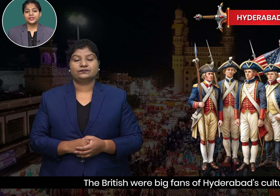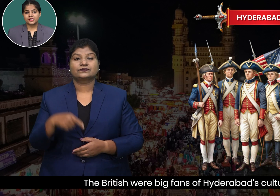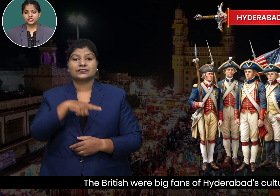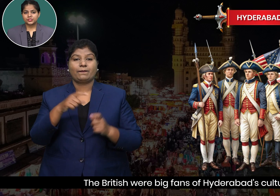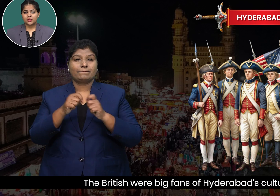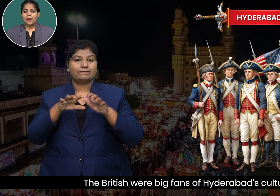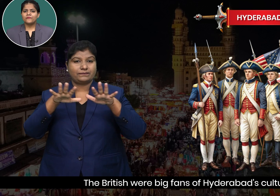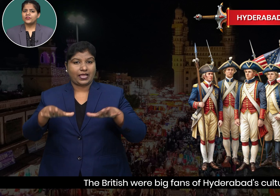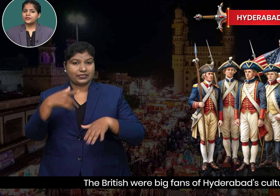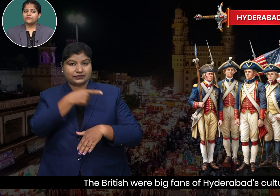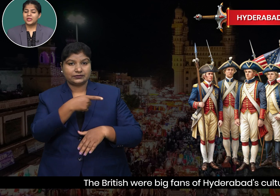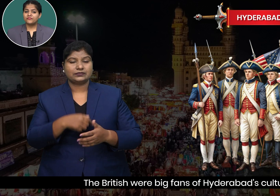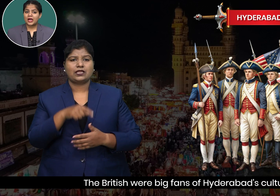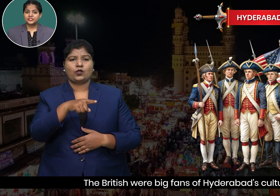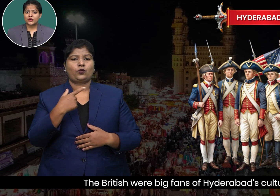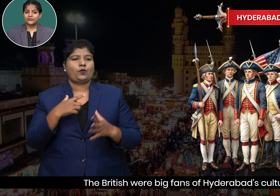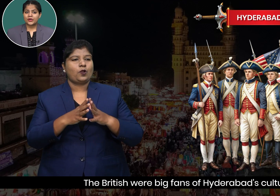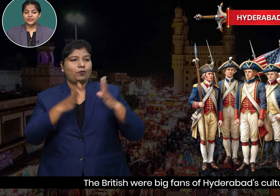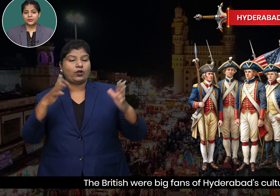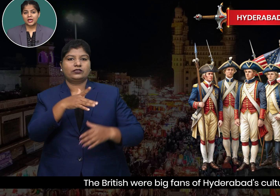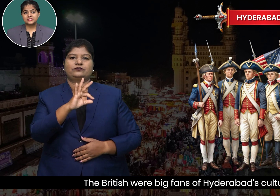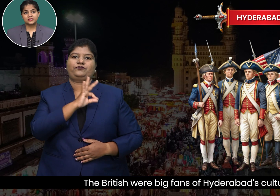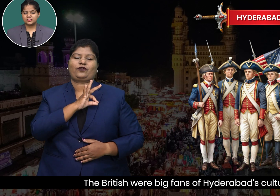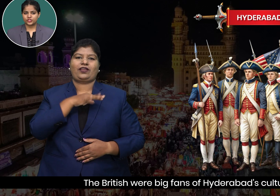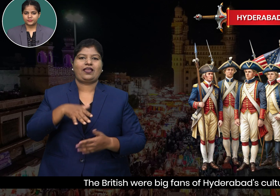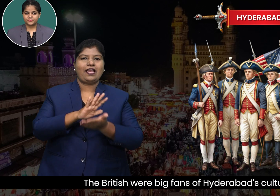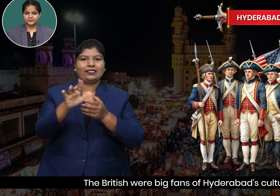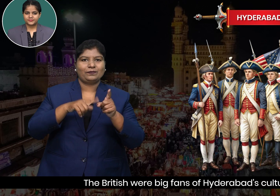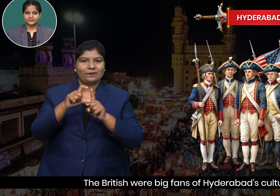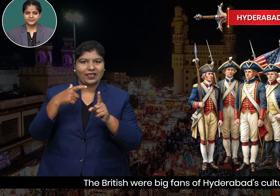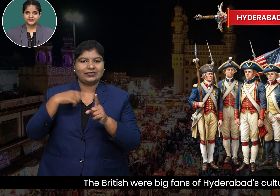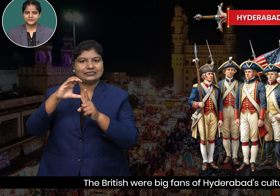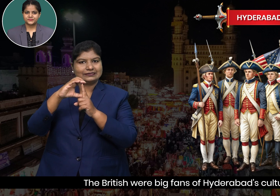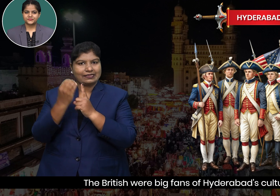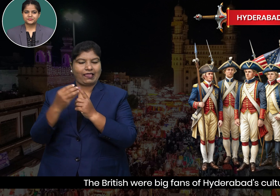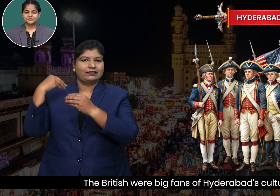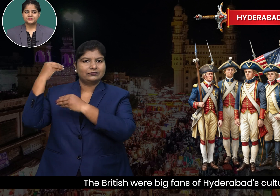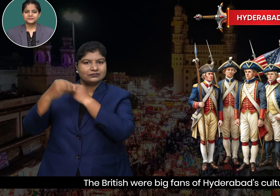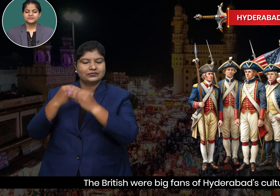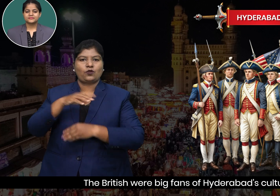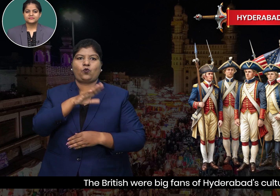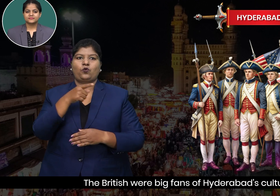The British were big fans of Hyderabad's culture.